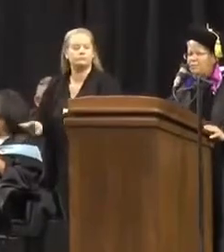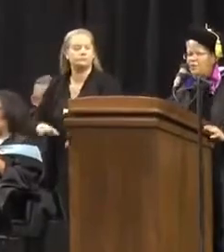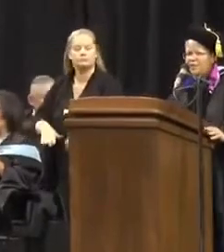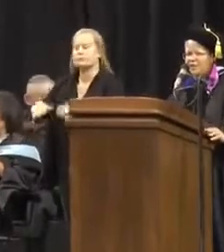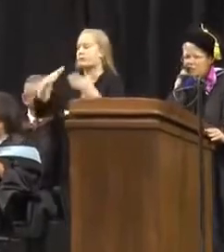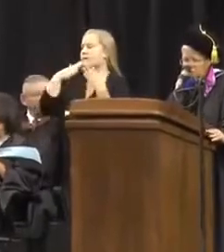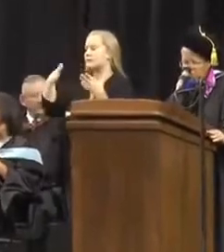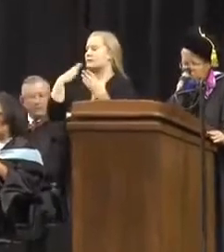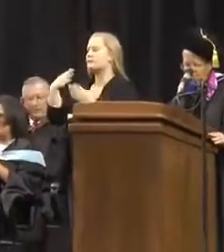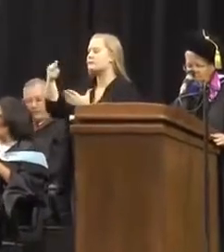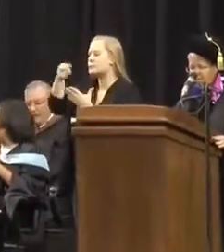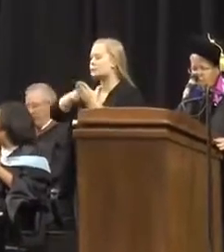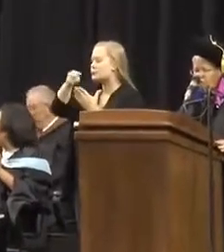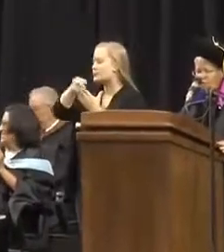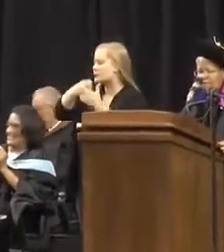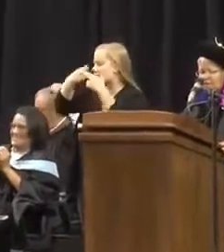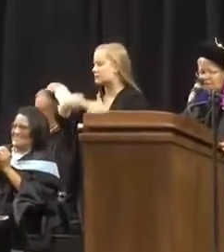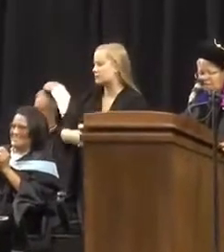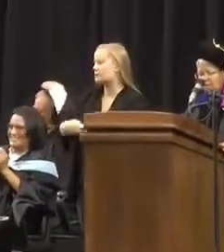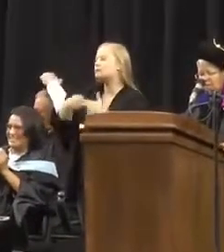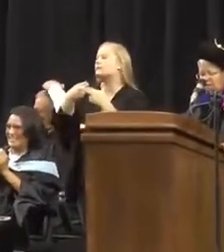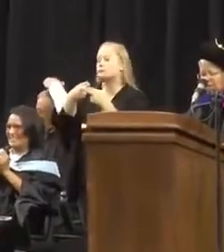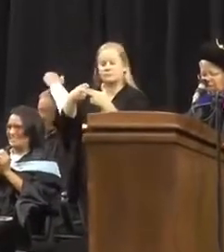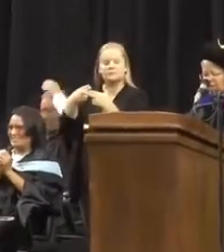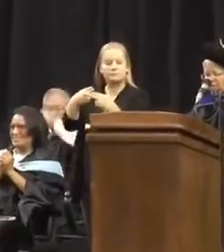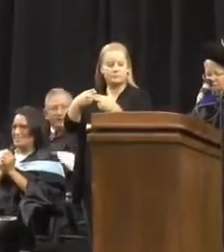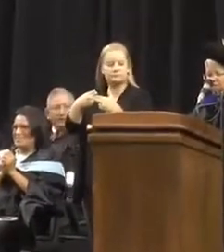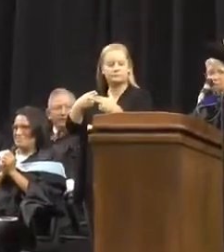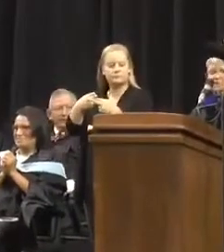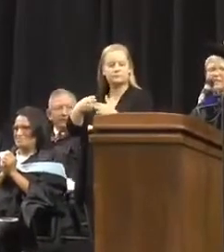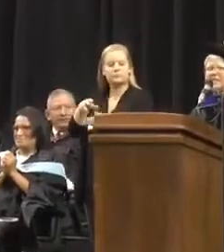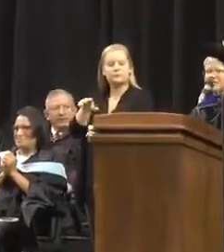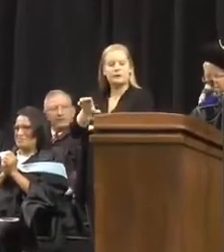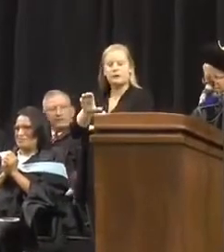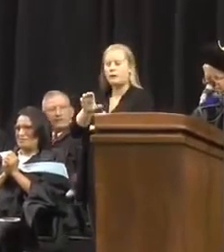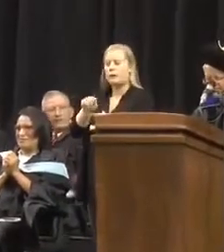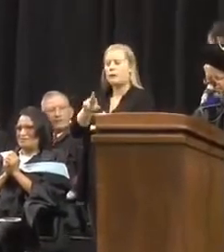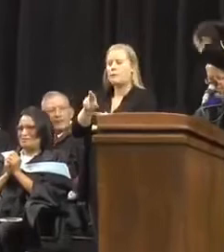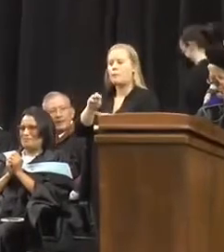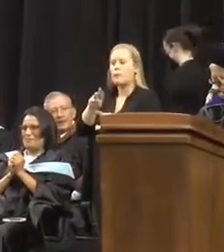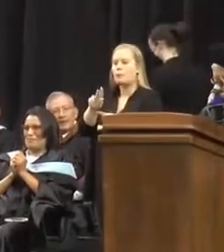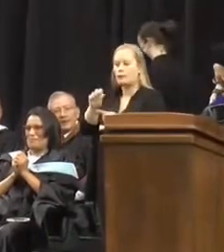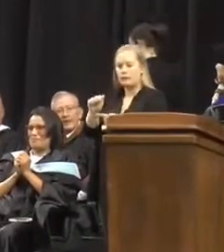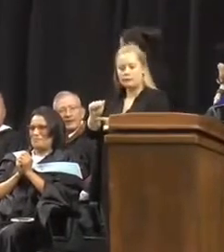Thank you to our readers, Dr. Josefina Carmona and Mr. Jose Aranda.